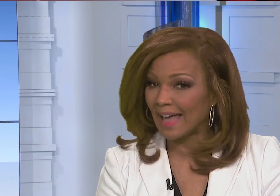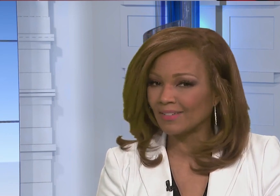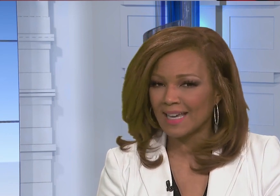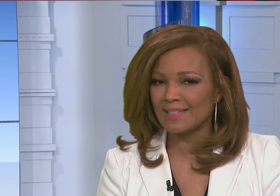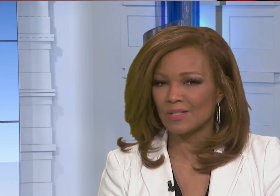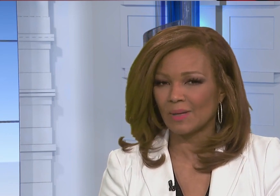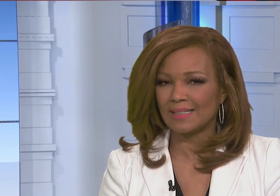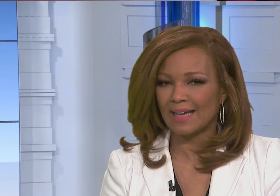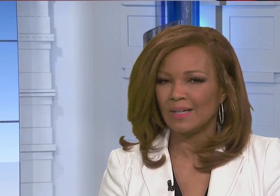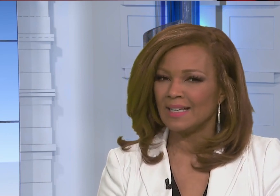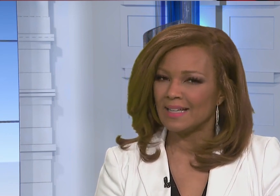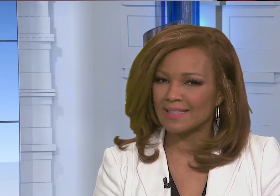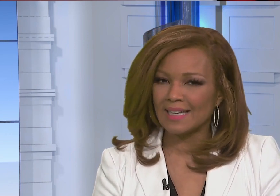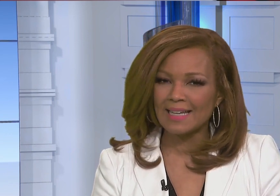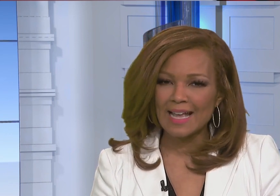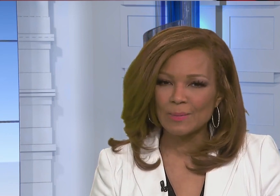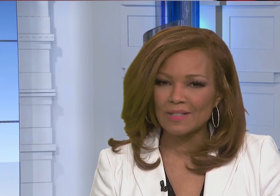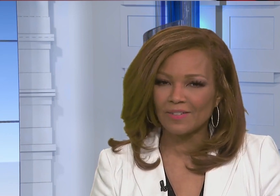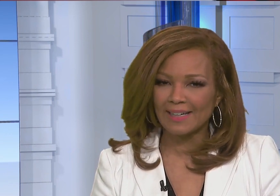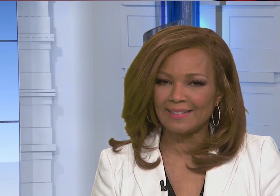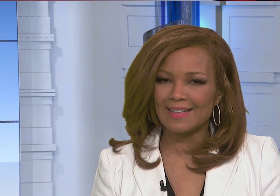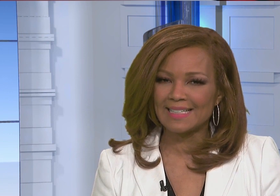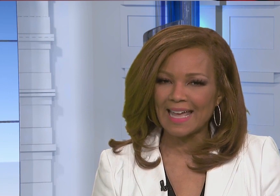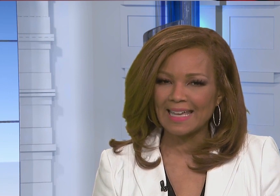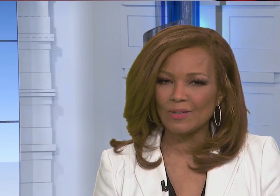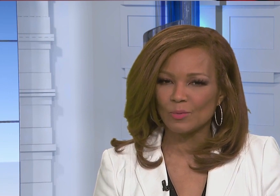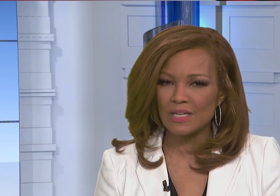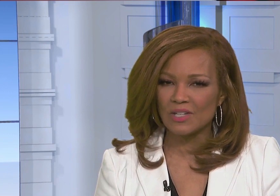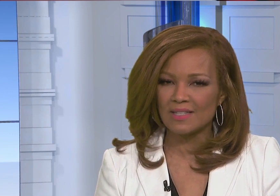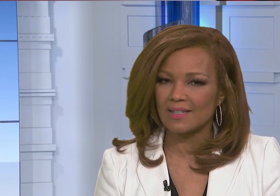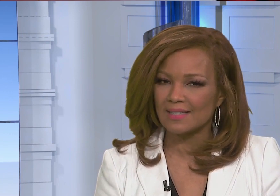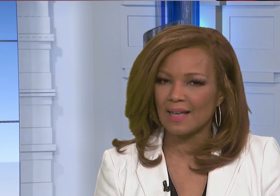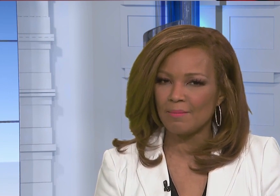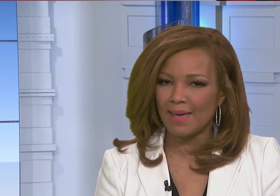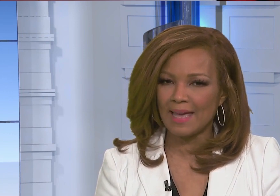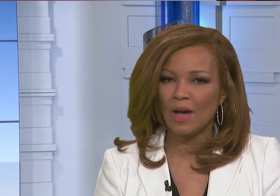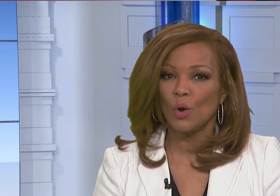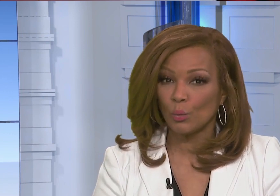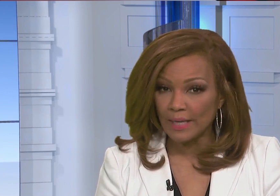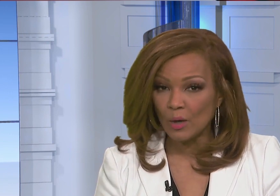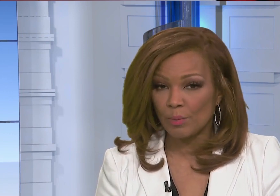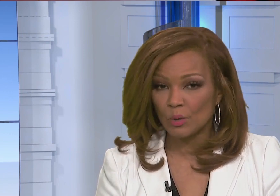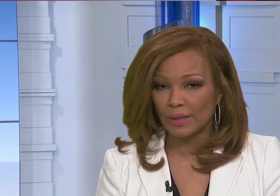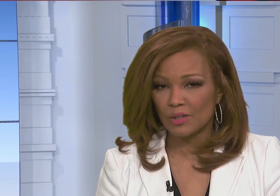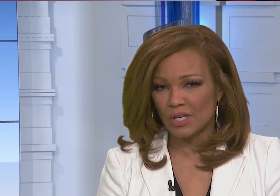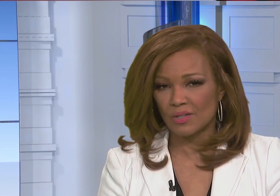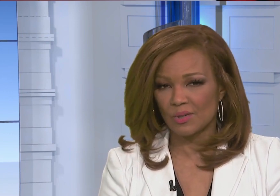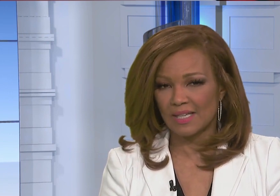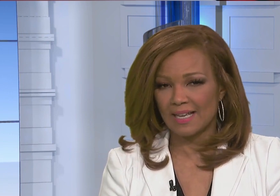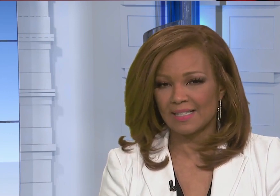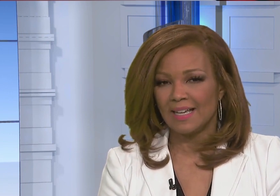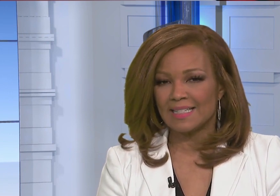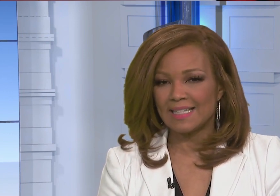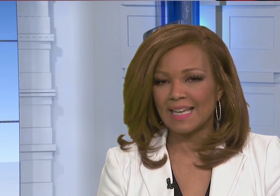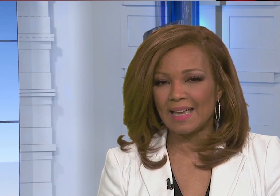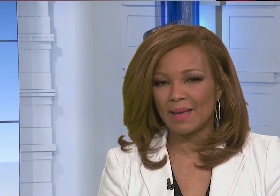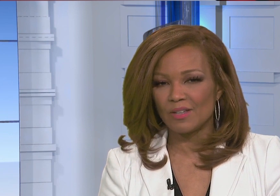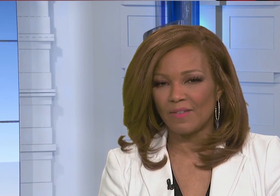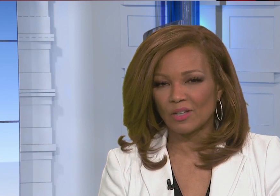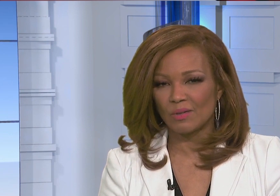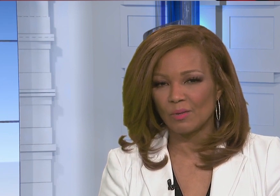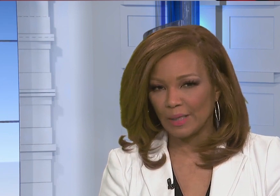counties have cases right now. The state has been divided into 8 regions, and some may reopen quicker. She also says